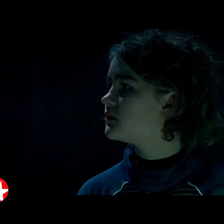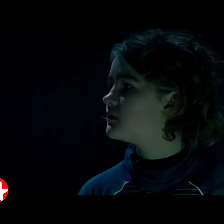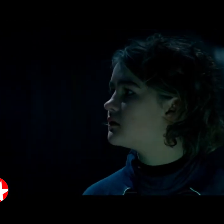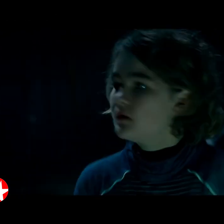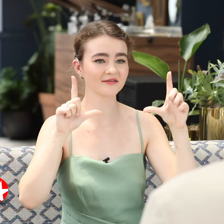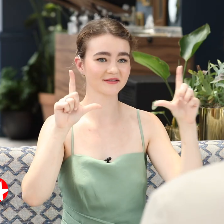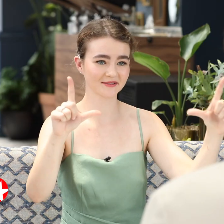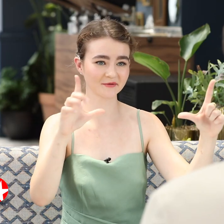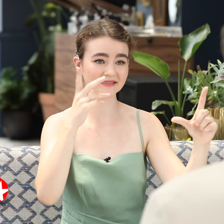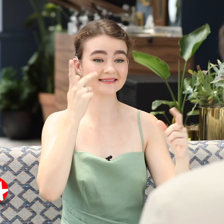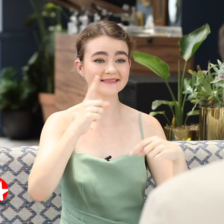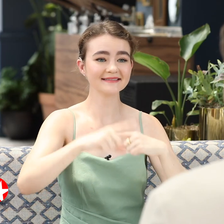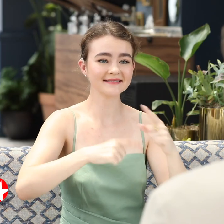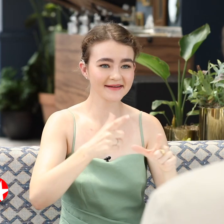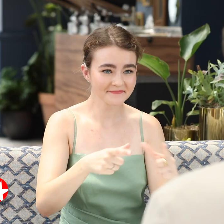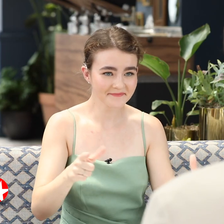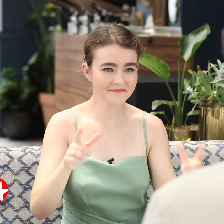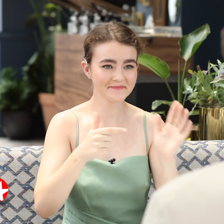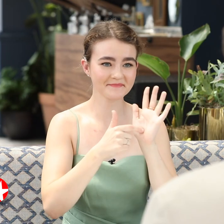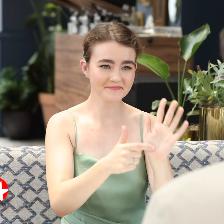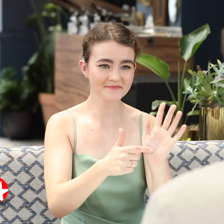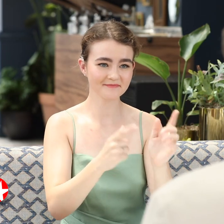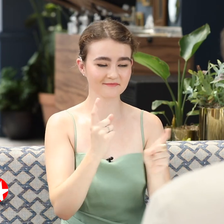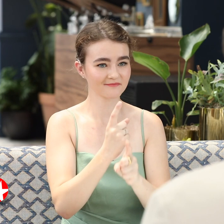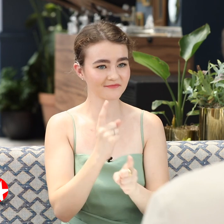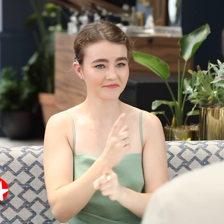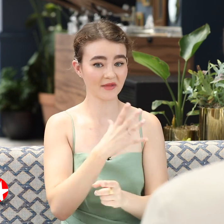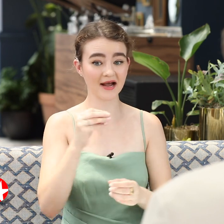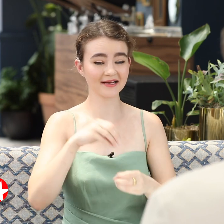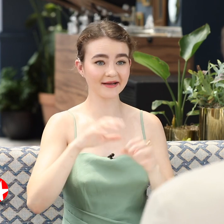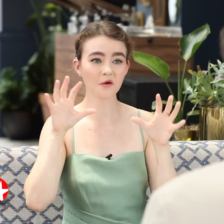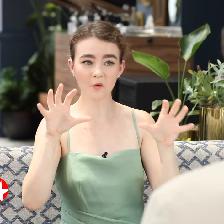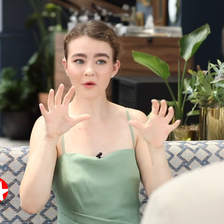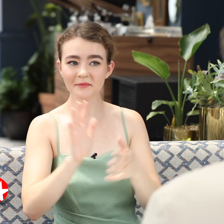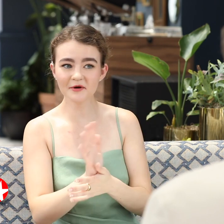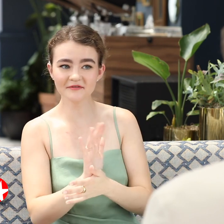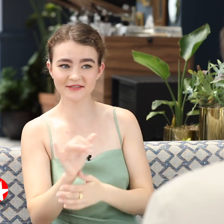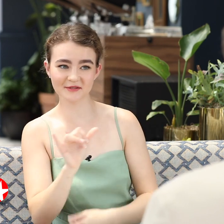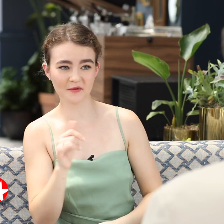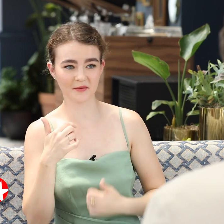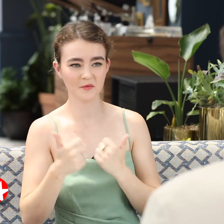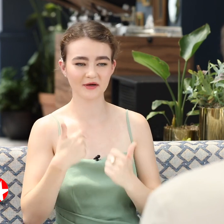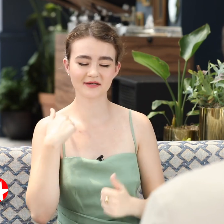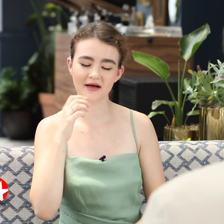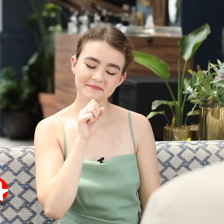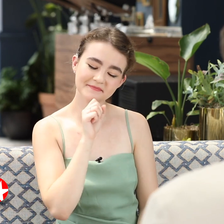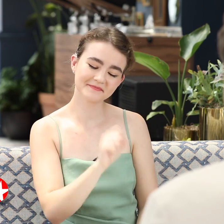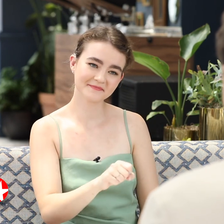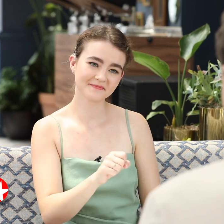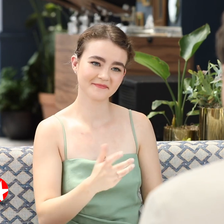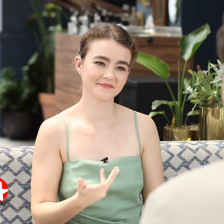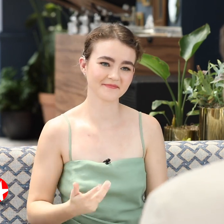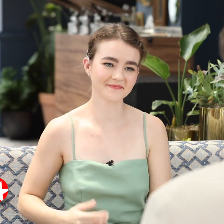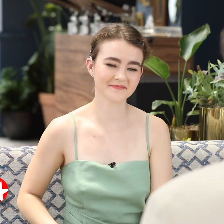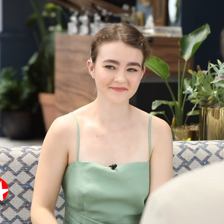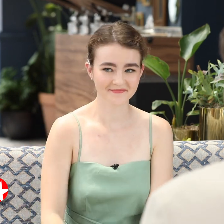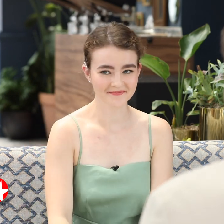to see myself represented on screen, to see sign language on the screen, and also in a horror genre, all the things I